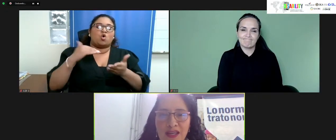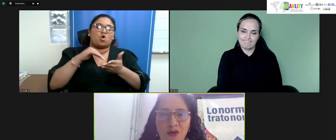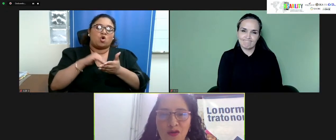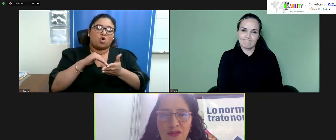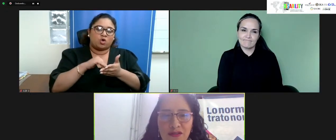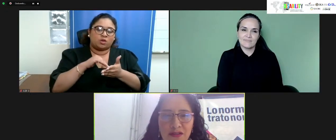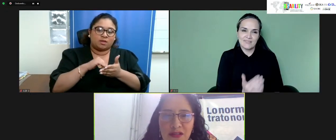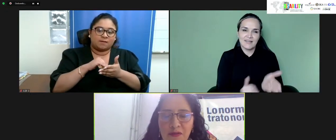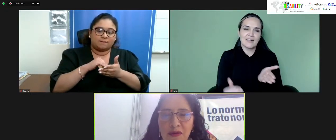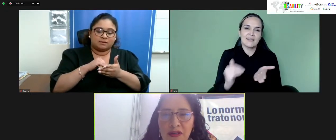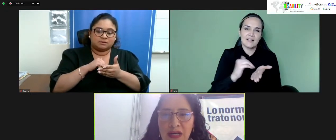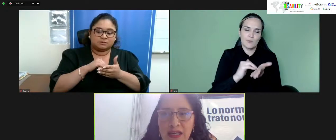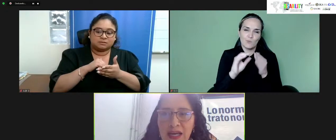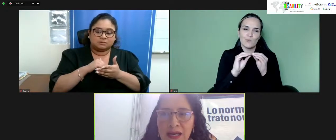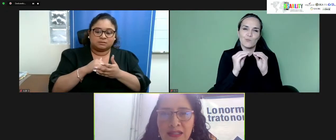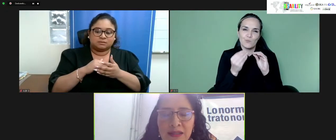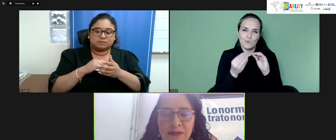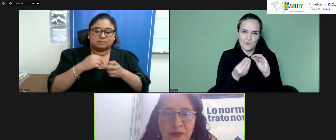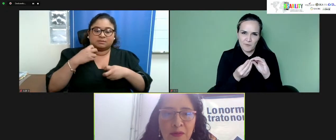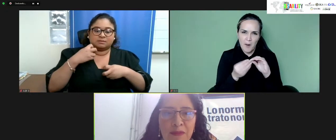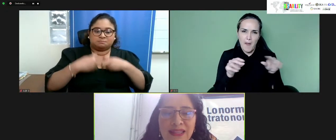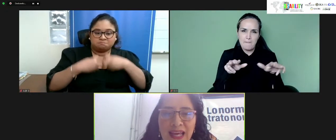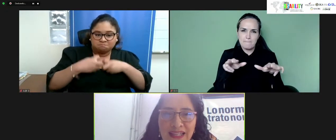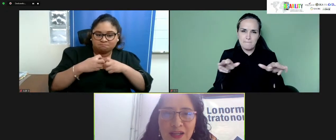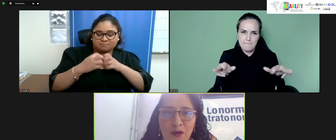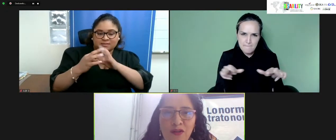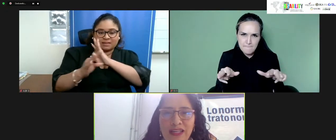apparently we're having some